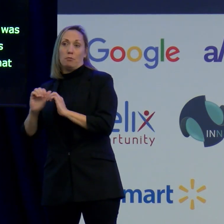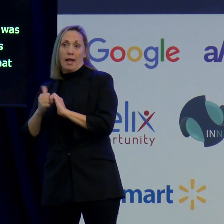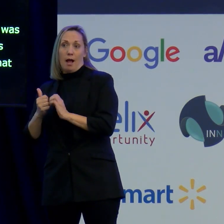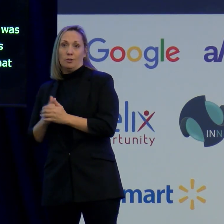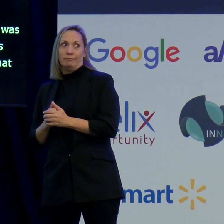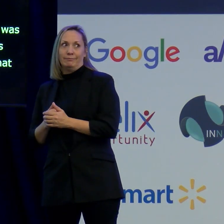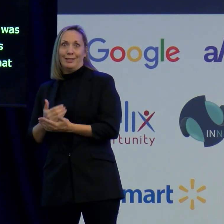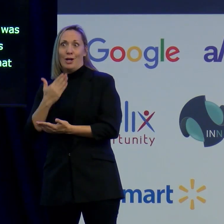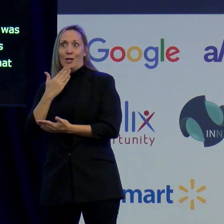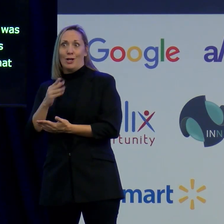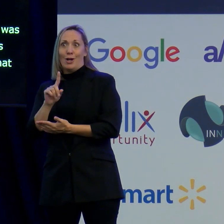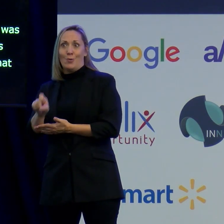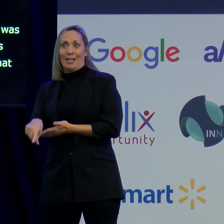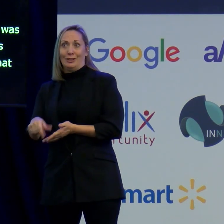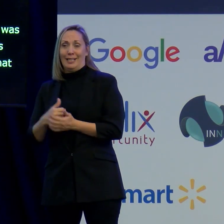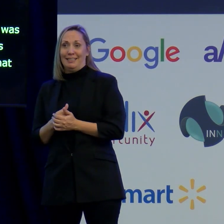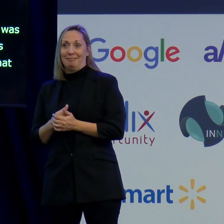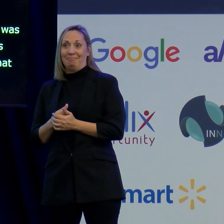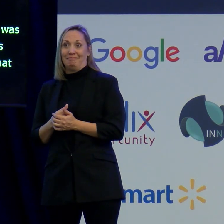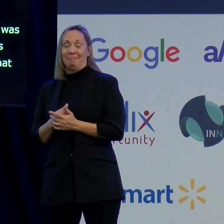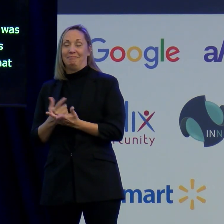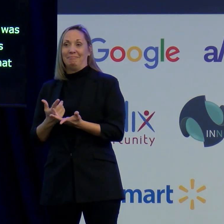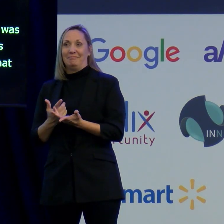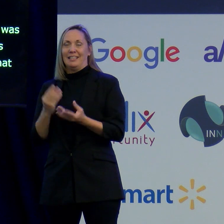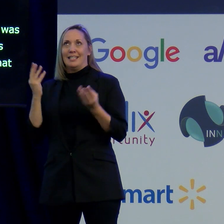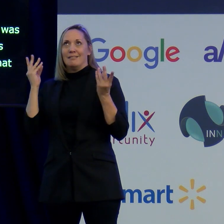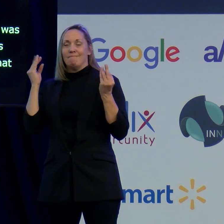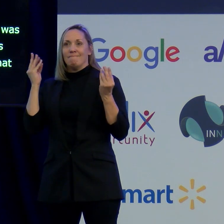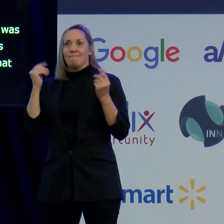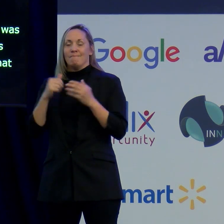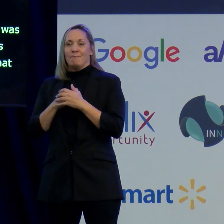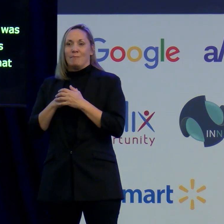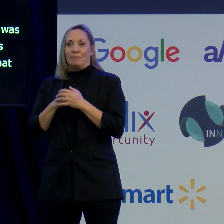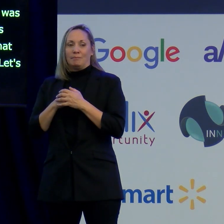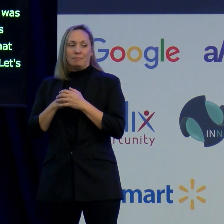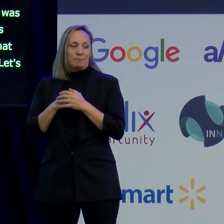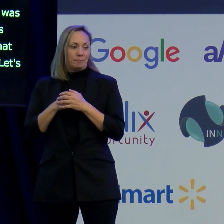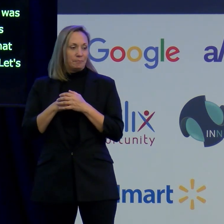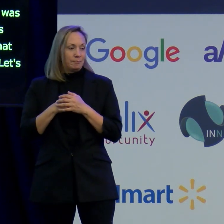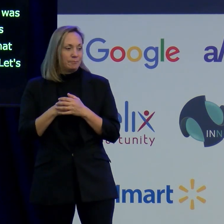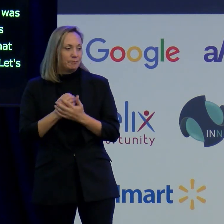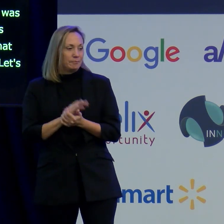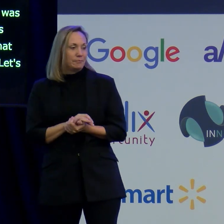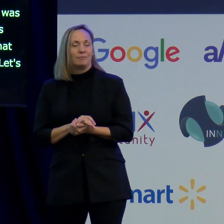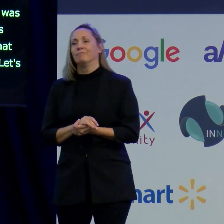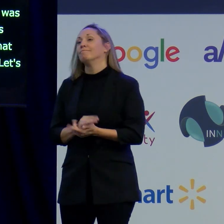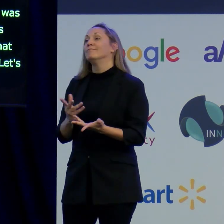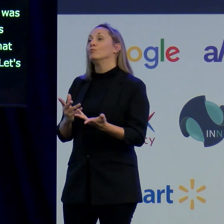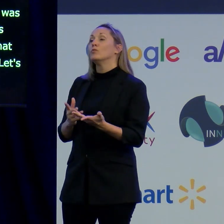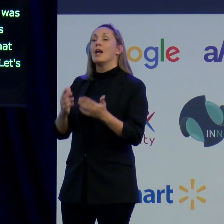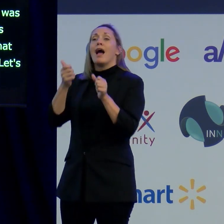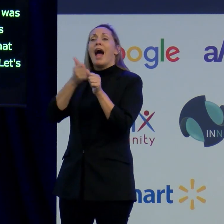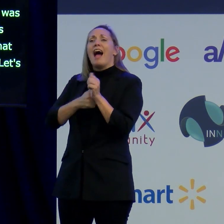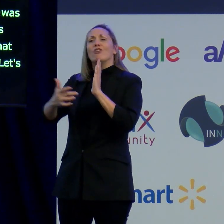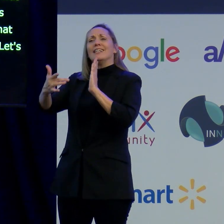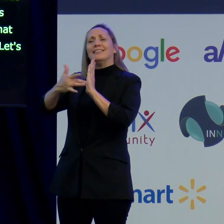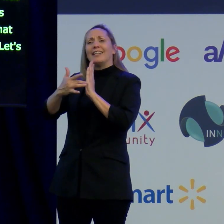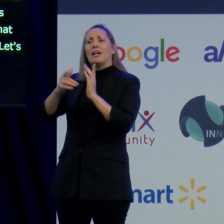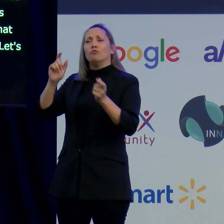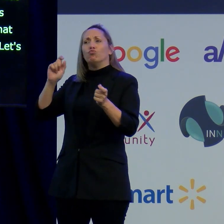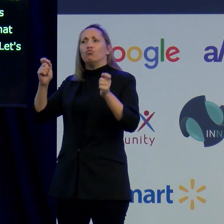Good question. Well, let's figure this one out. And like every single technological revolution